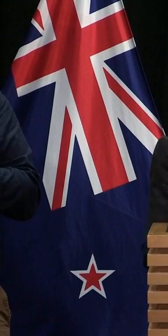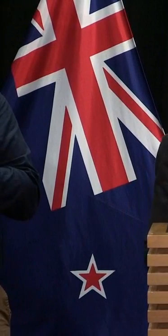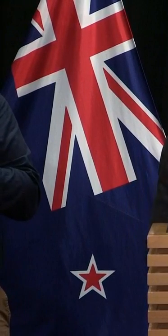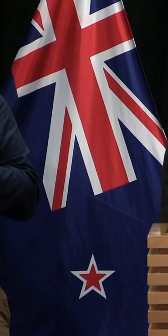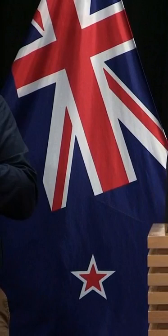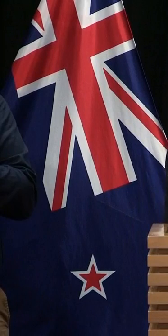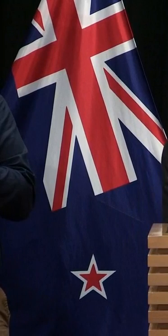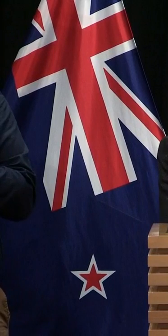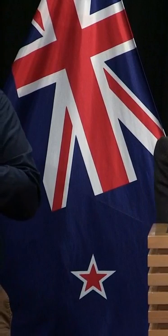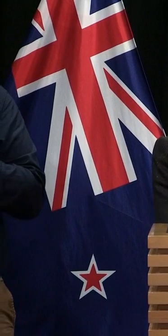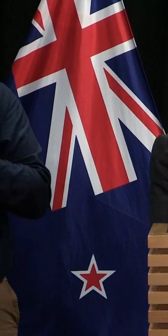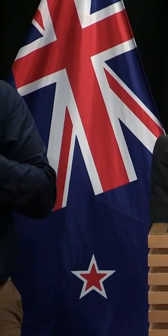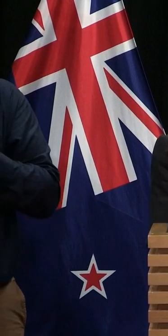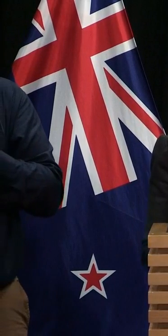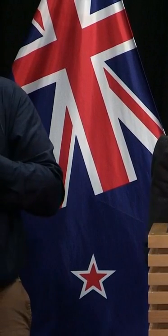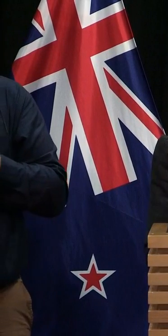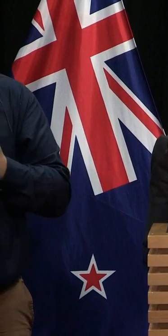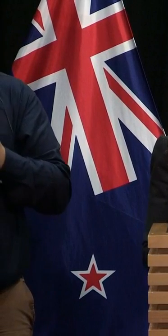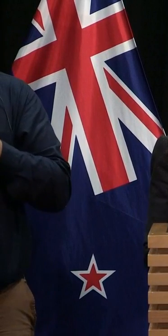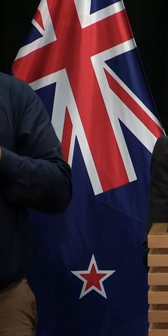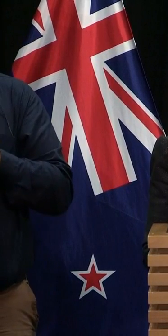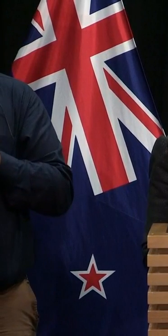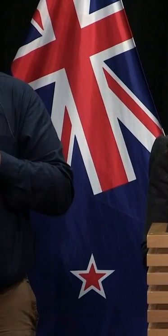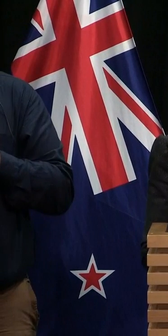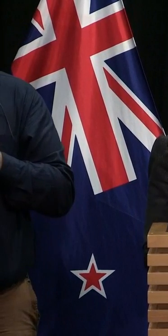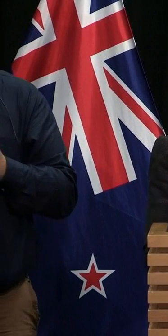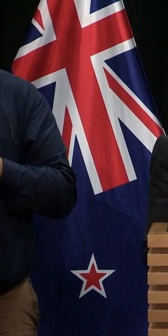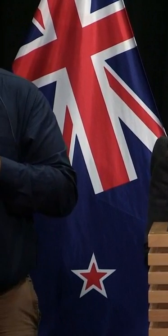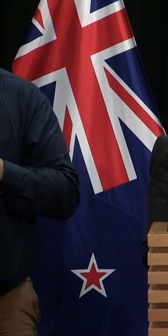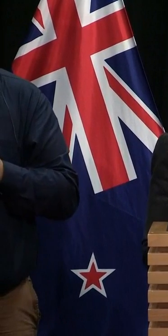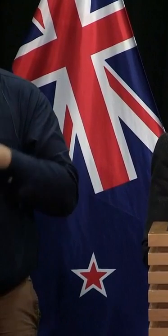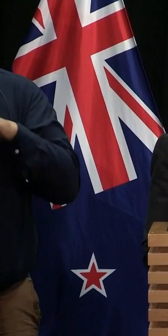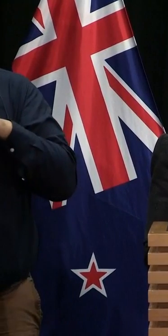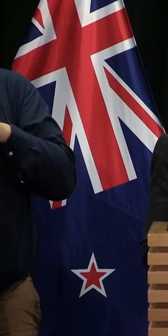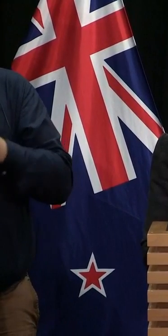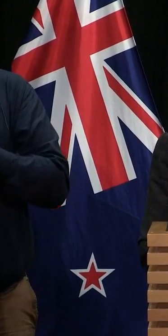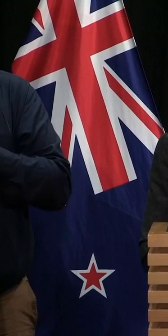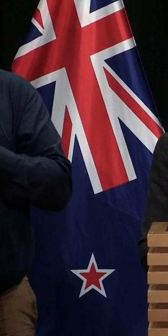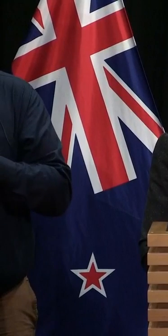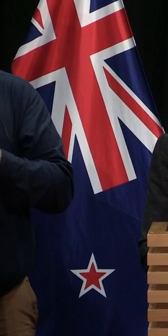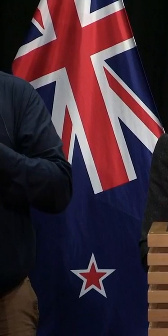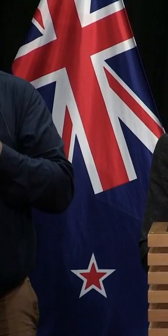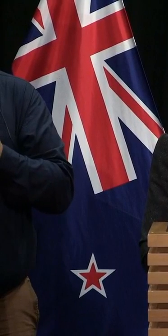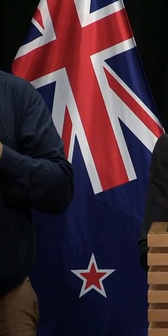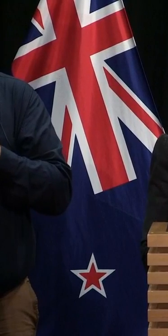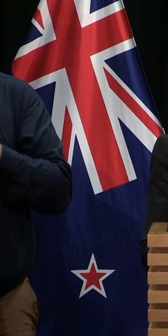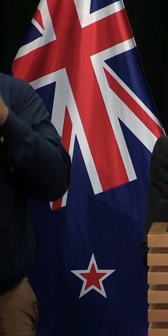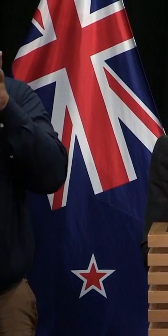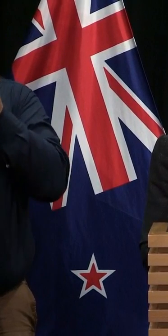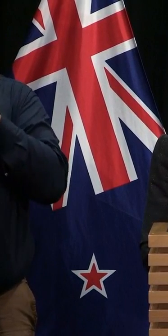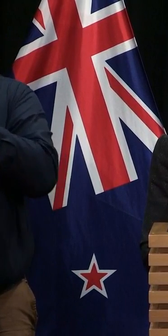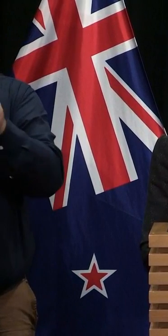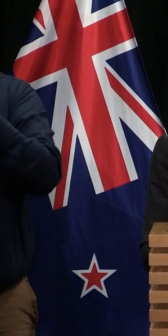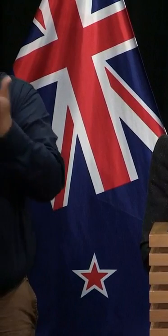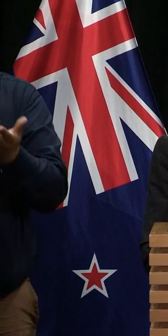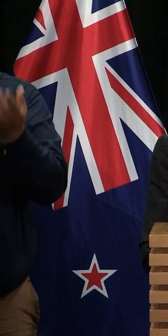that, look, these things are hollow unless you go through the process of allowing people to be heard. And so